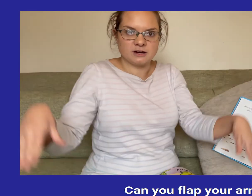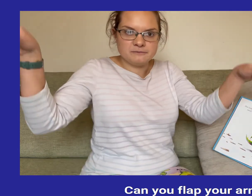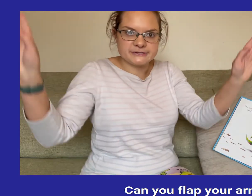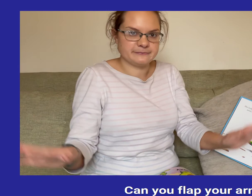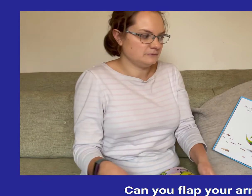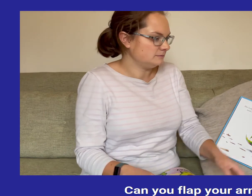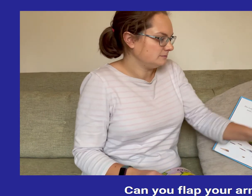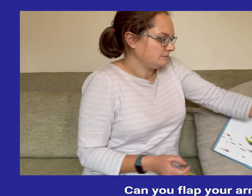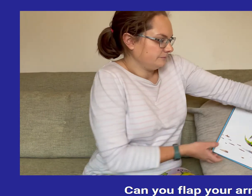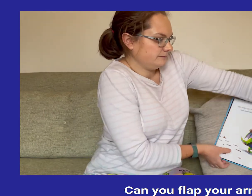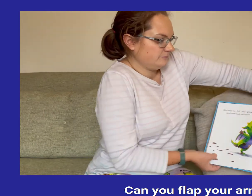arms?